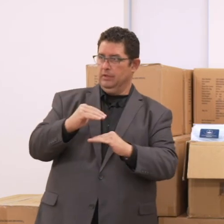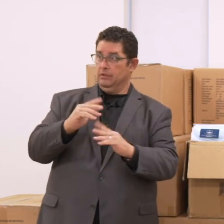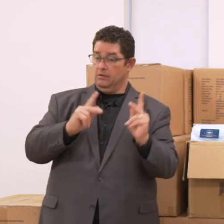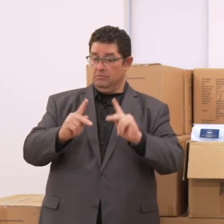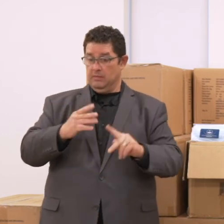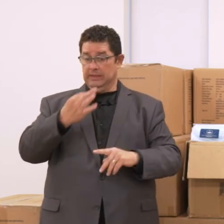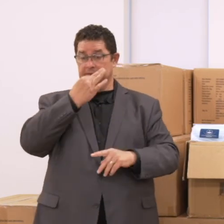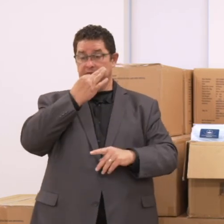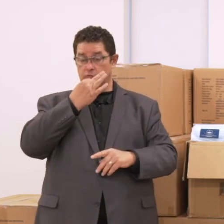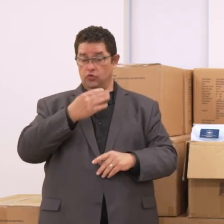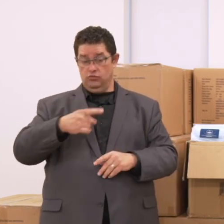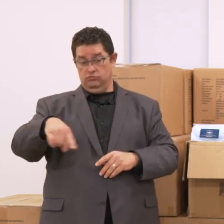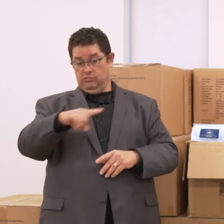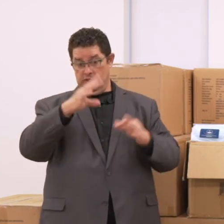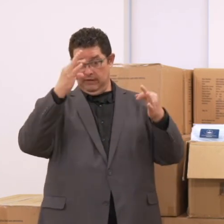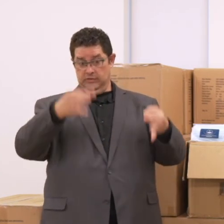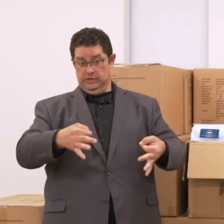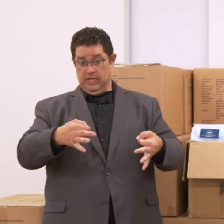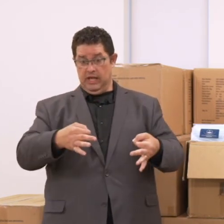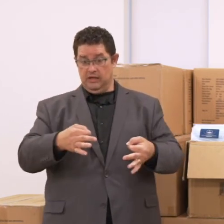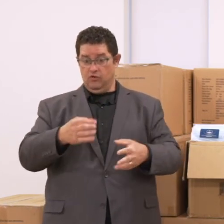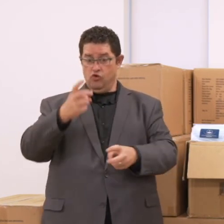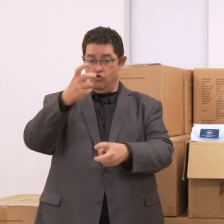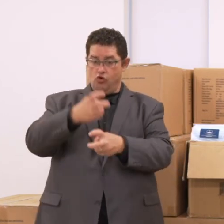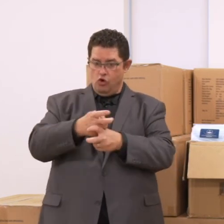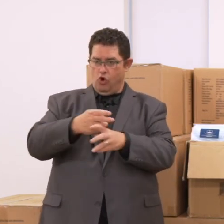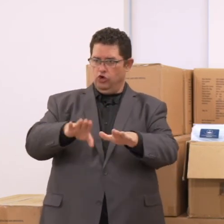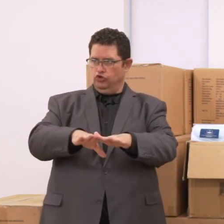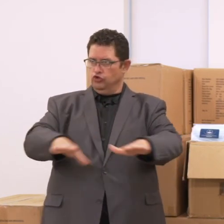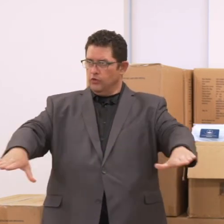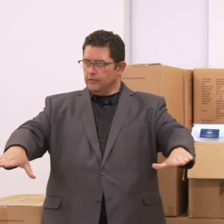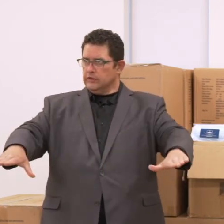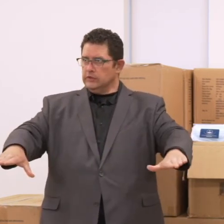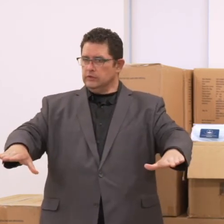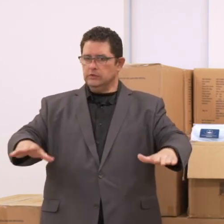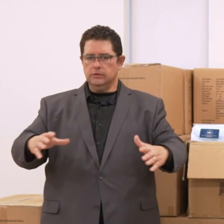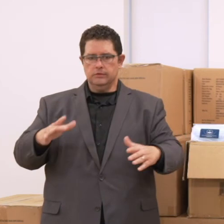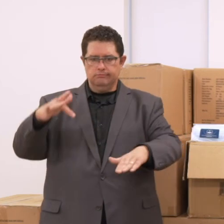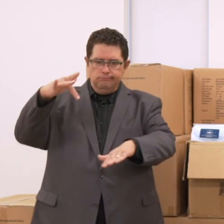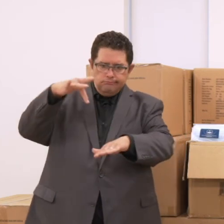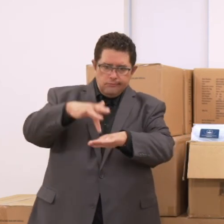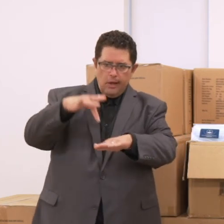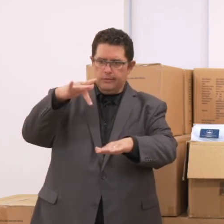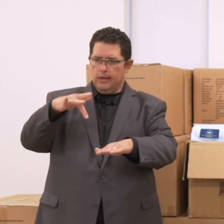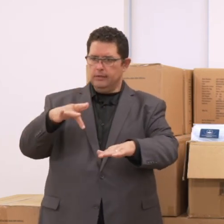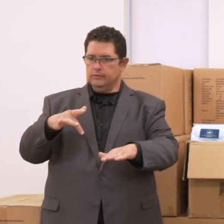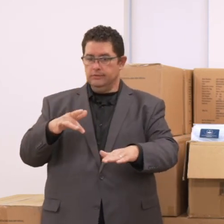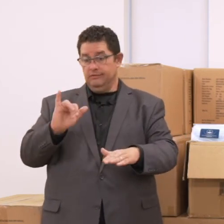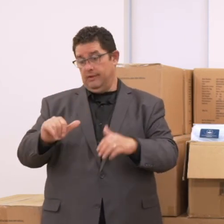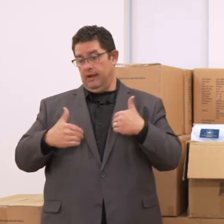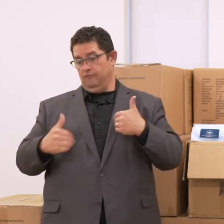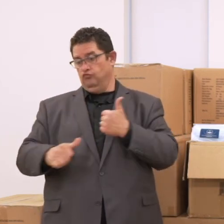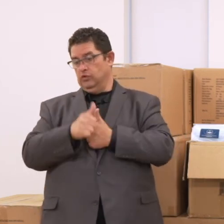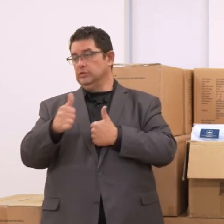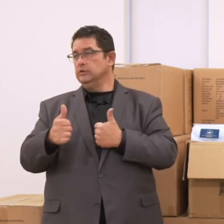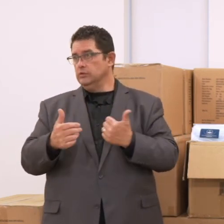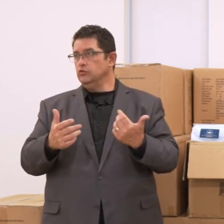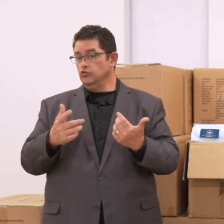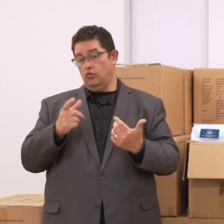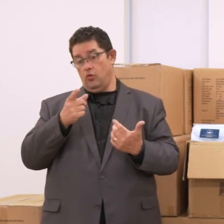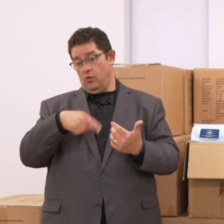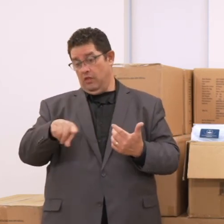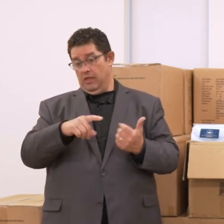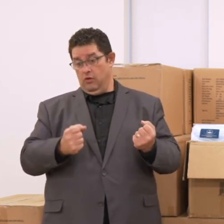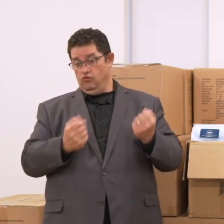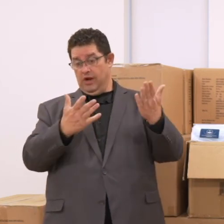sort of things have decided that hard surfaces and contacts such as that have risk to it. And so they've recommended